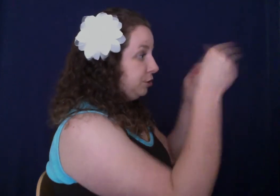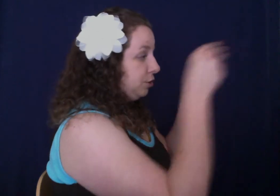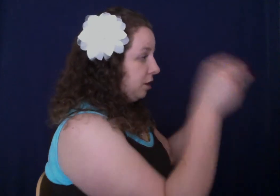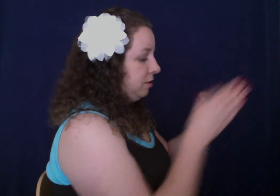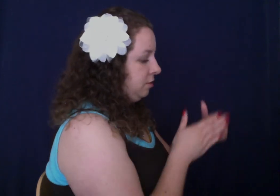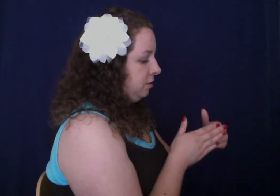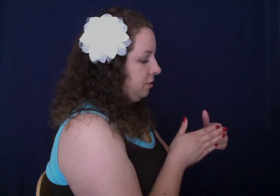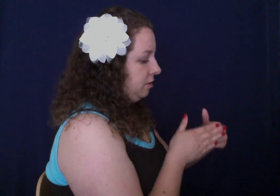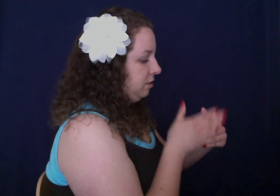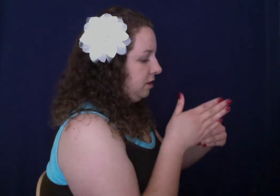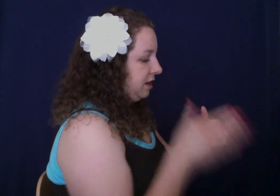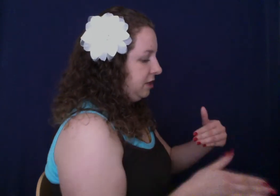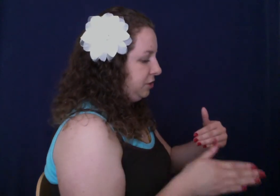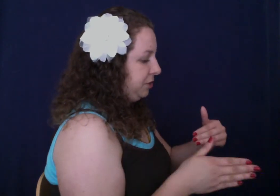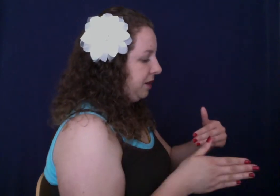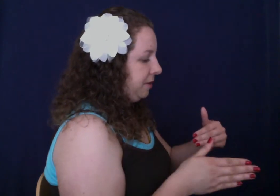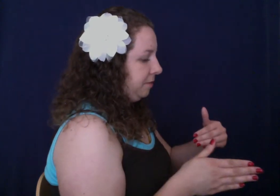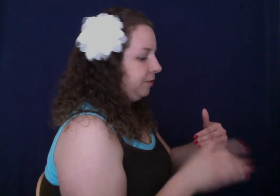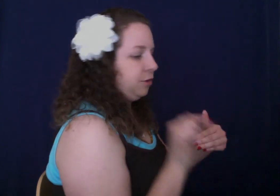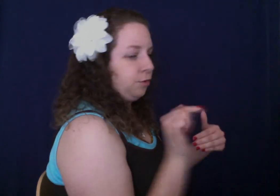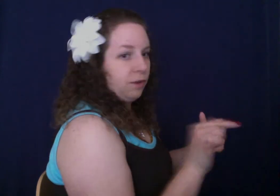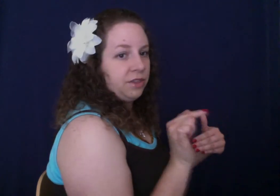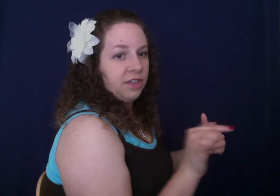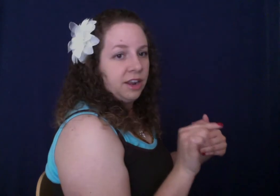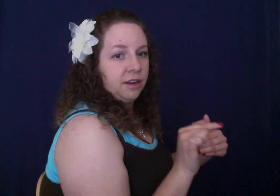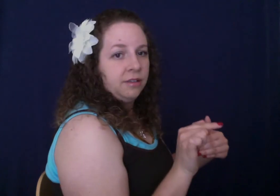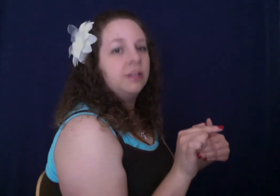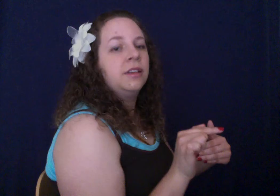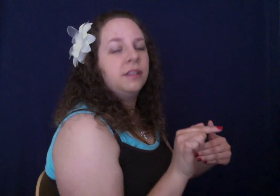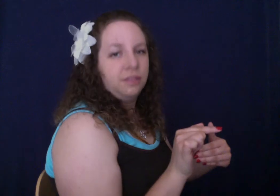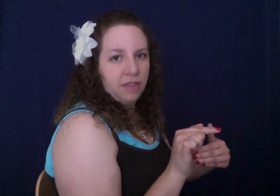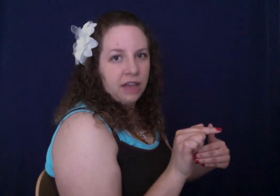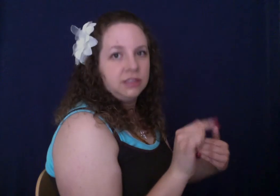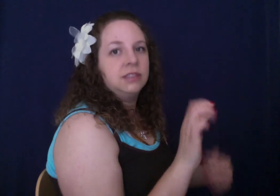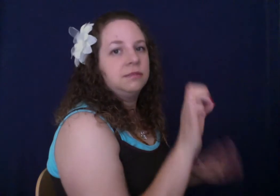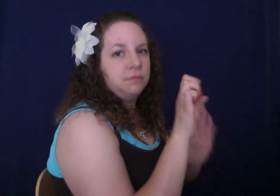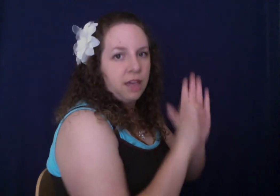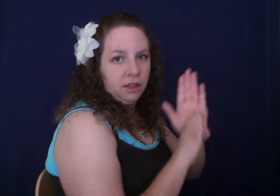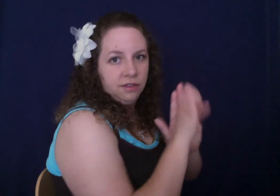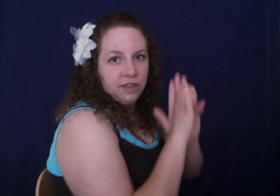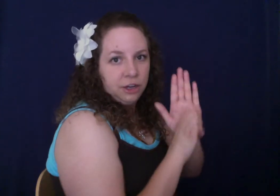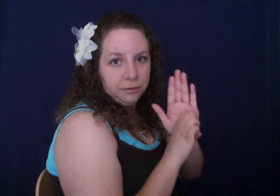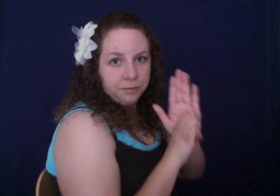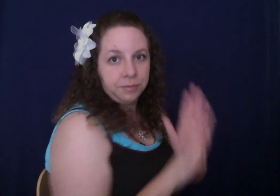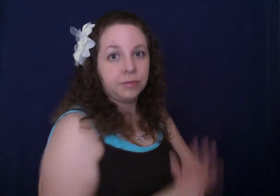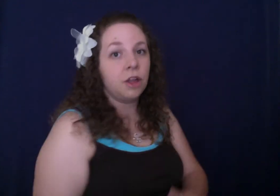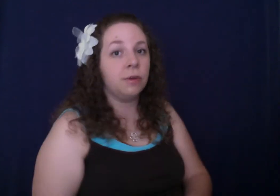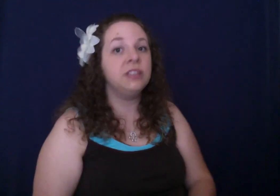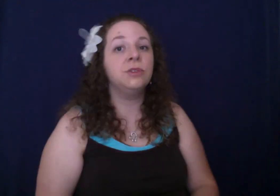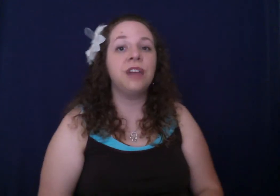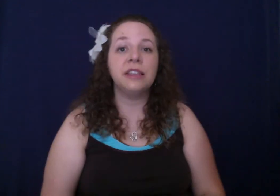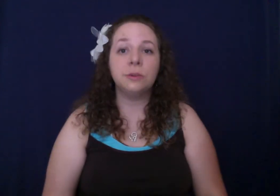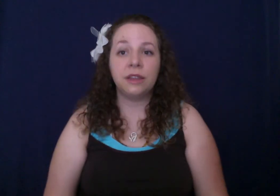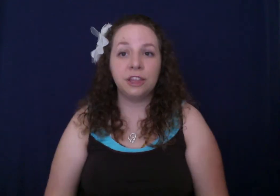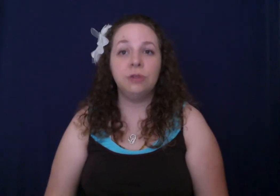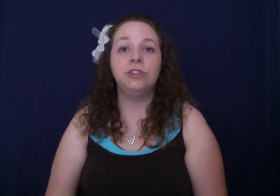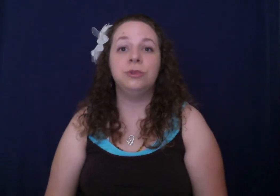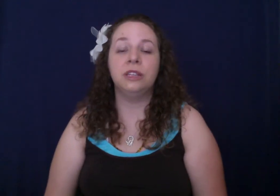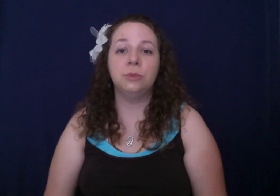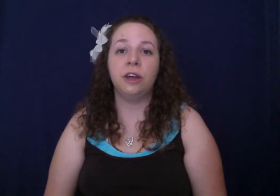bookstore next to it, right there, that's the elevator. All right, so that's a way that you can do it as well,